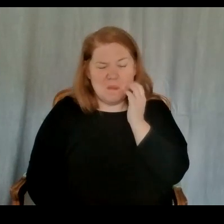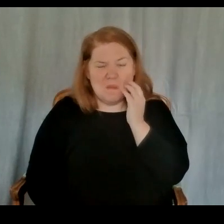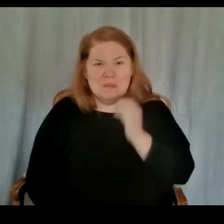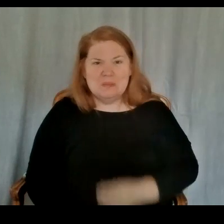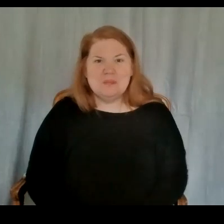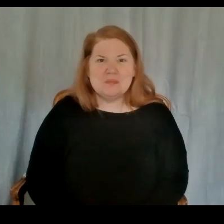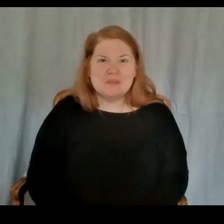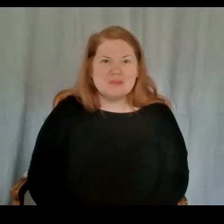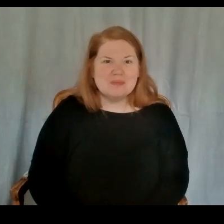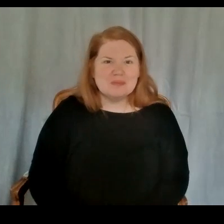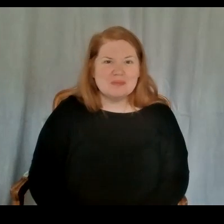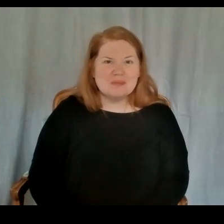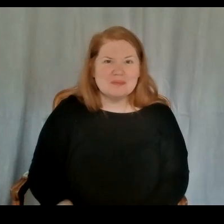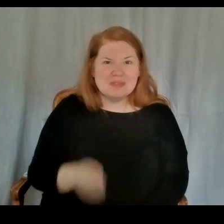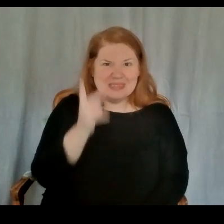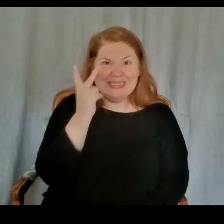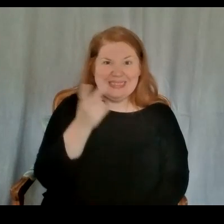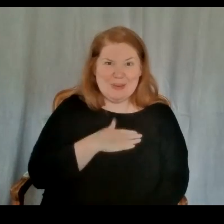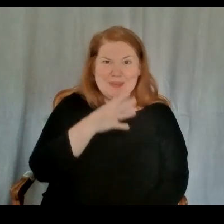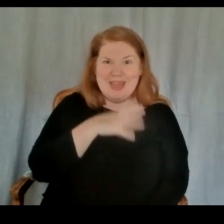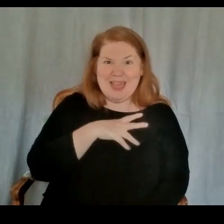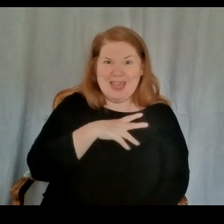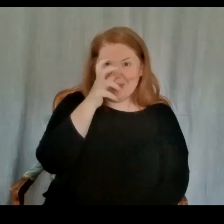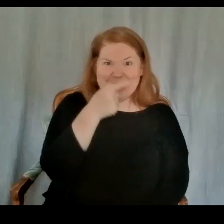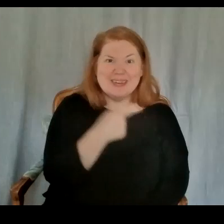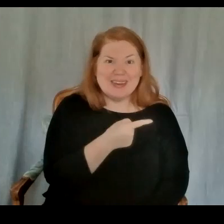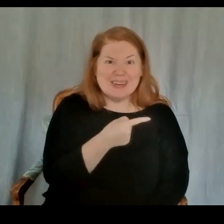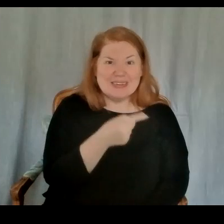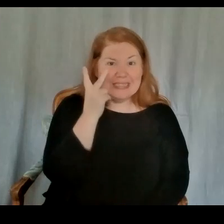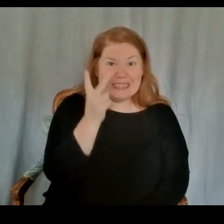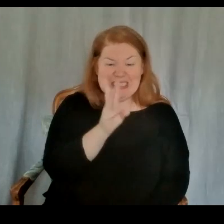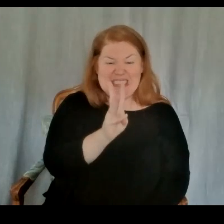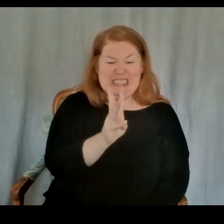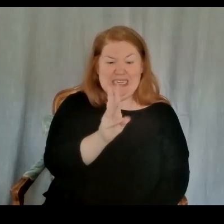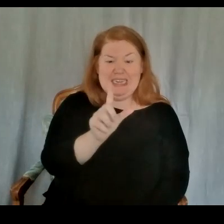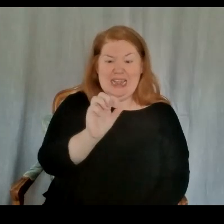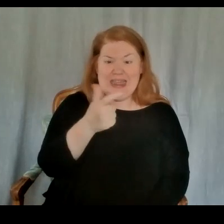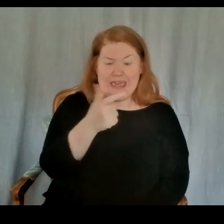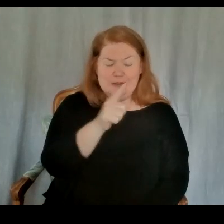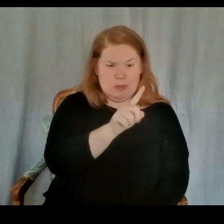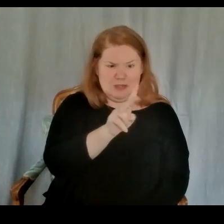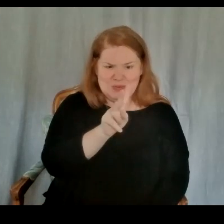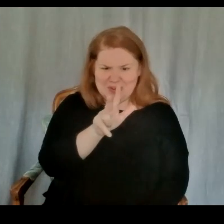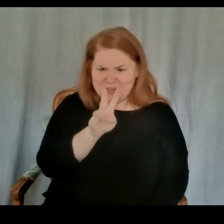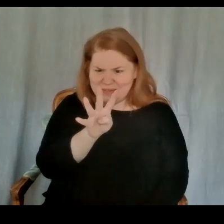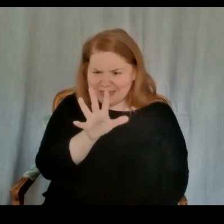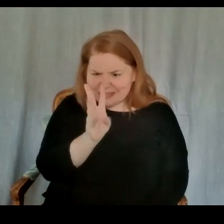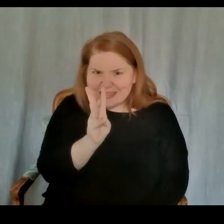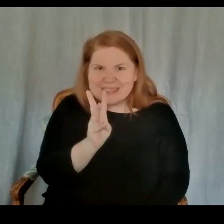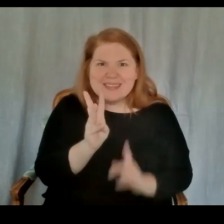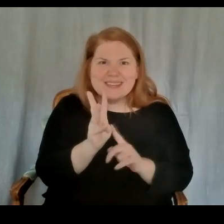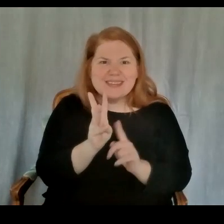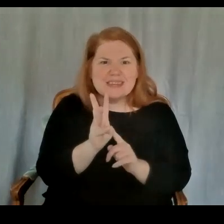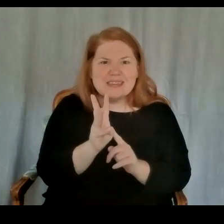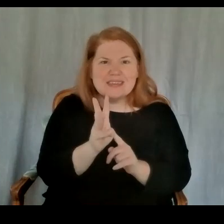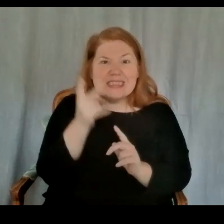Okay, here's my ladybug. There are my 6 legs. 1, 2, 3, 4, 5, 6. And here